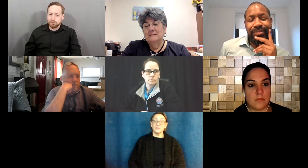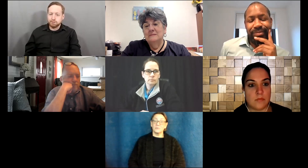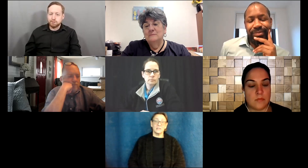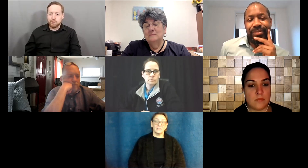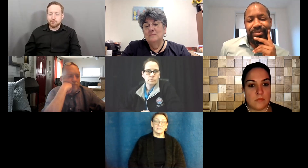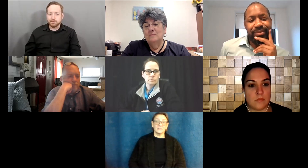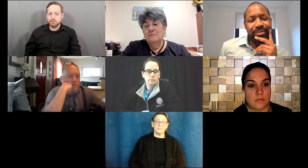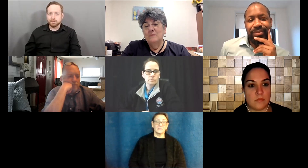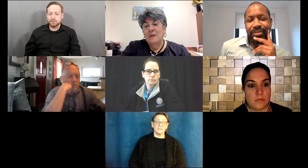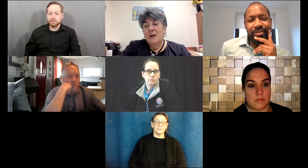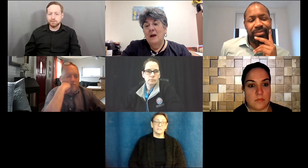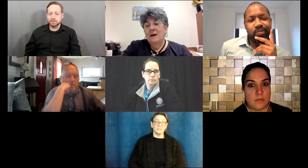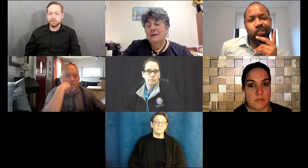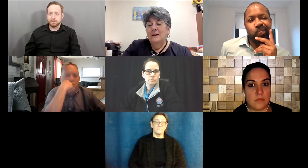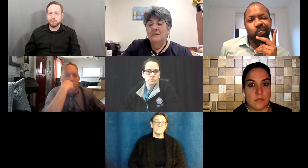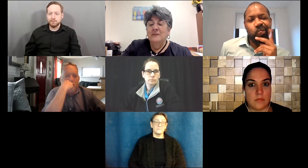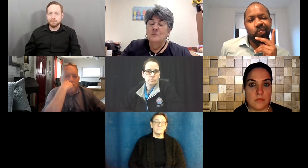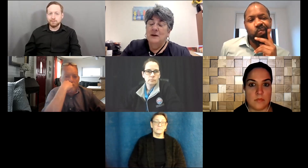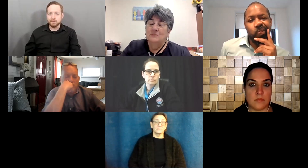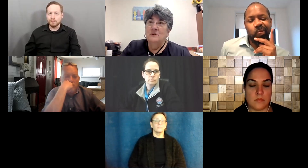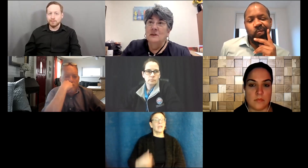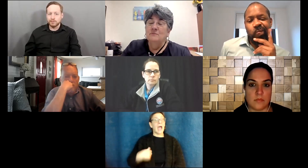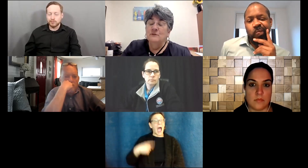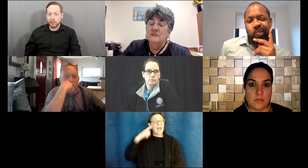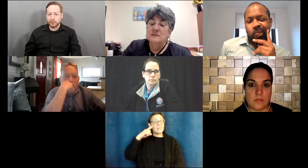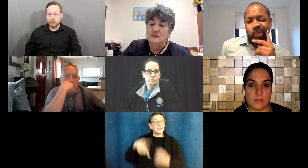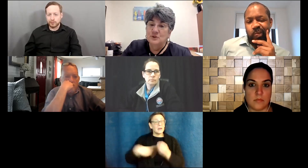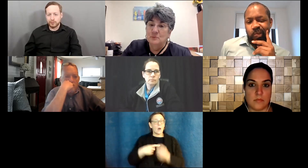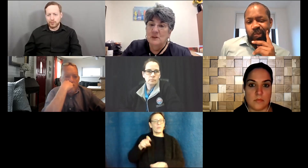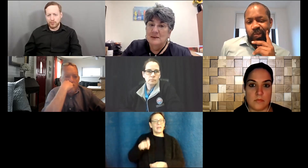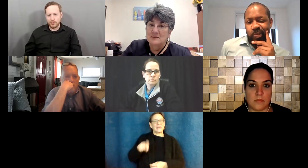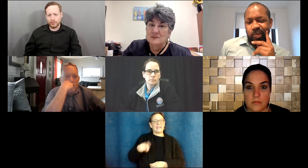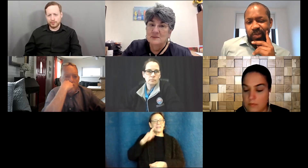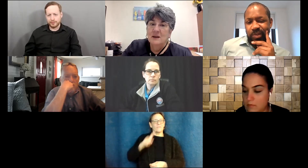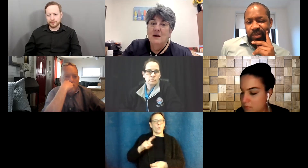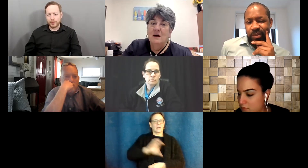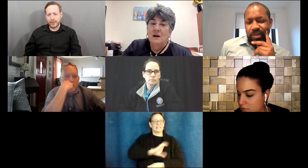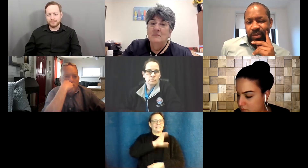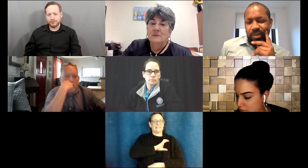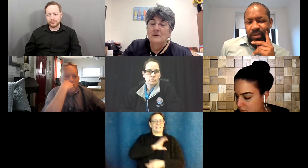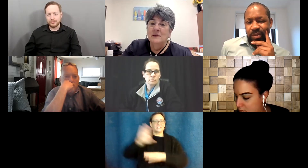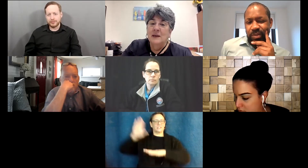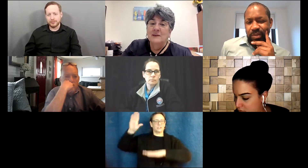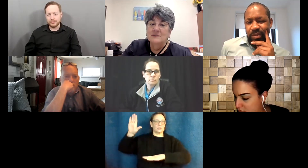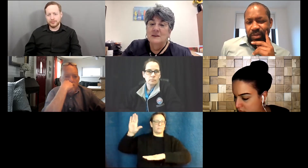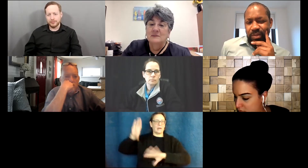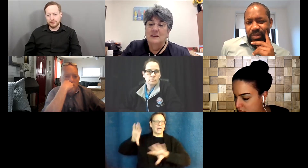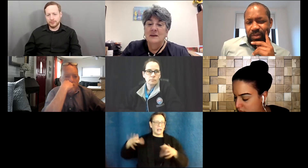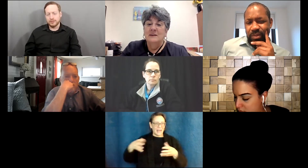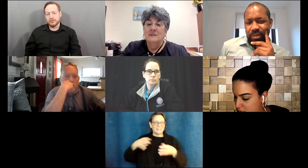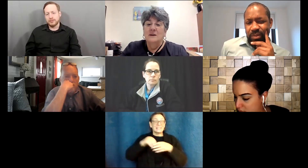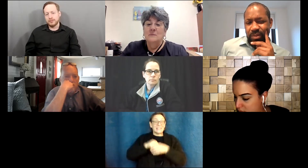Yeah, you're right, Nancy, said Ernest. I think about the need for citizenship classes in